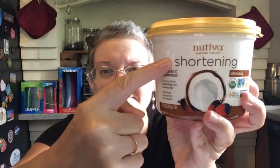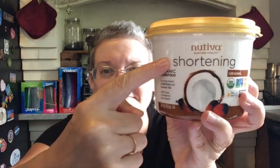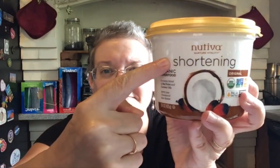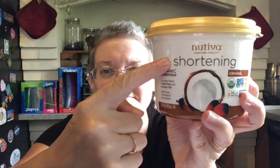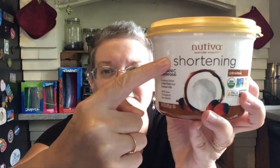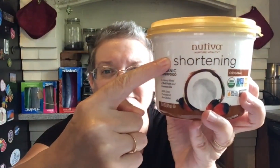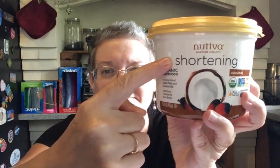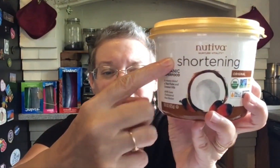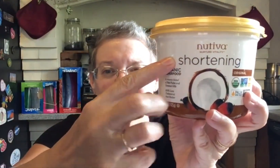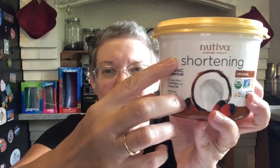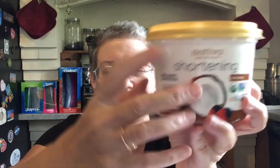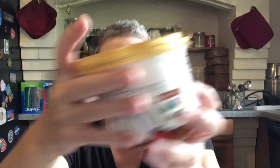allowed.